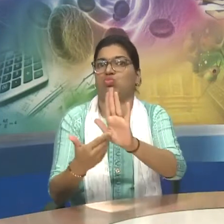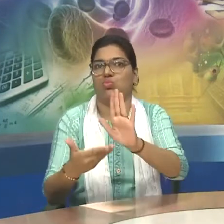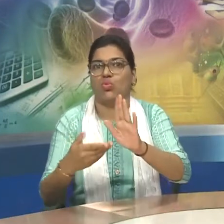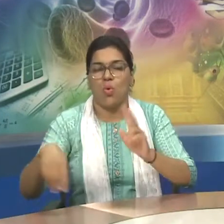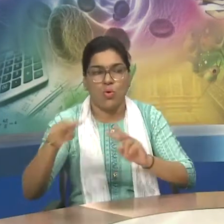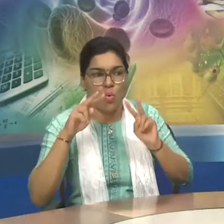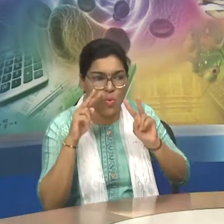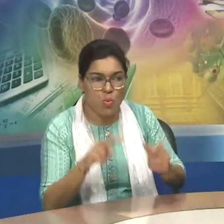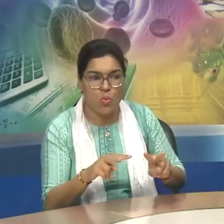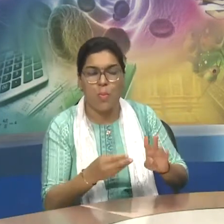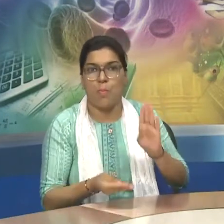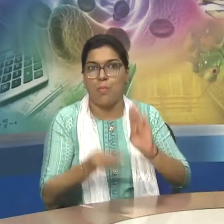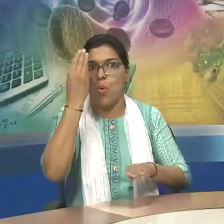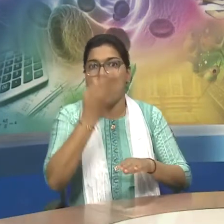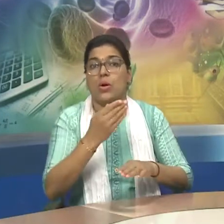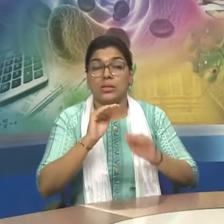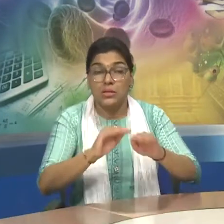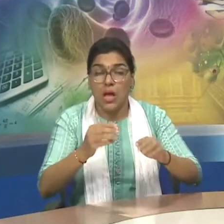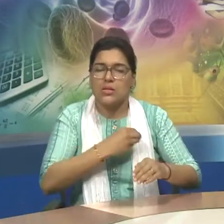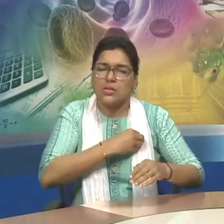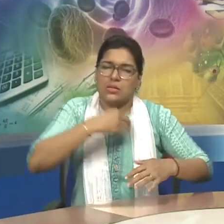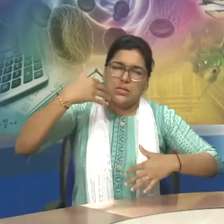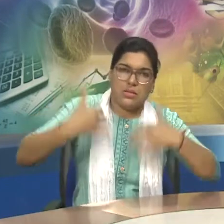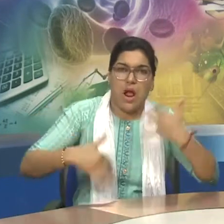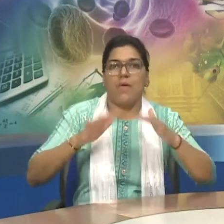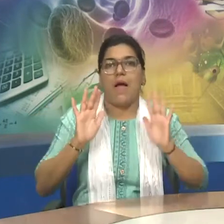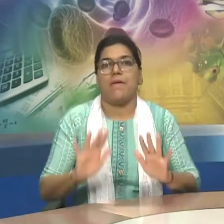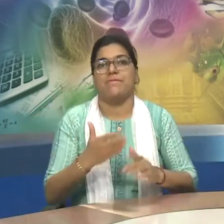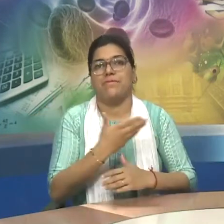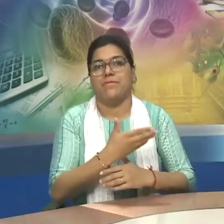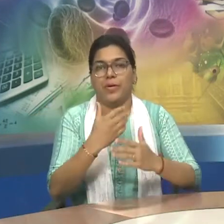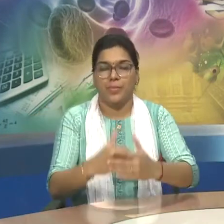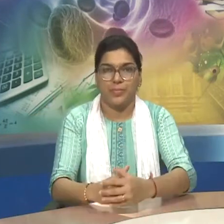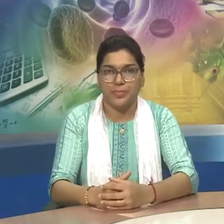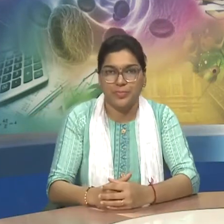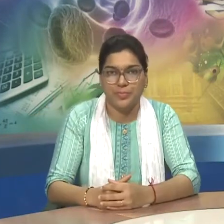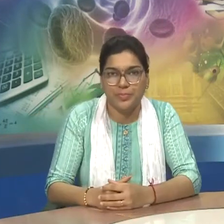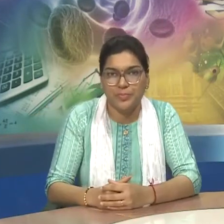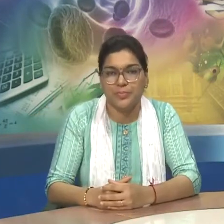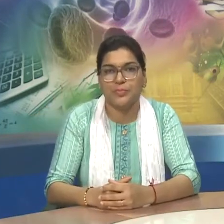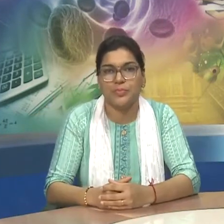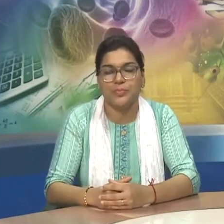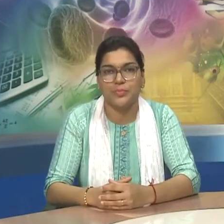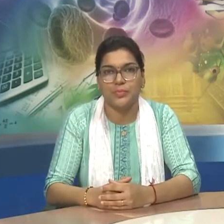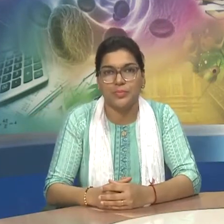students or children to be the part of child labor.